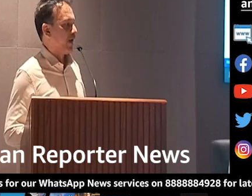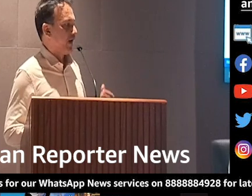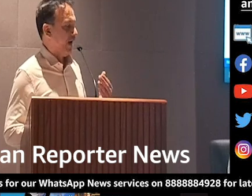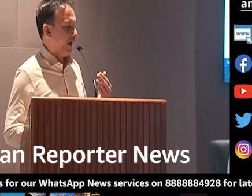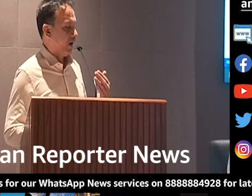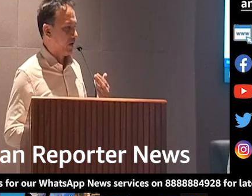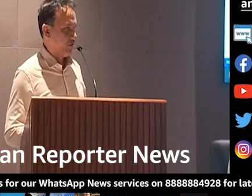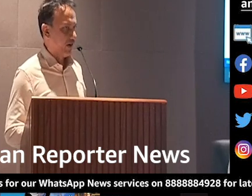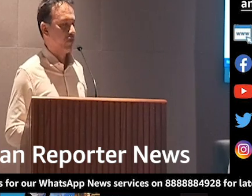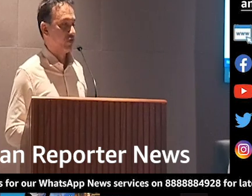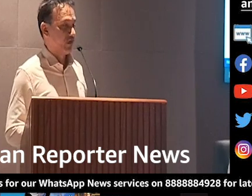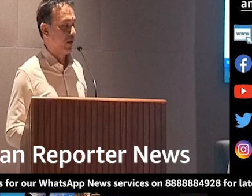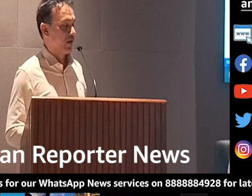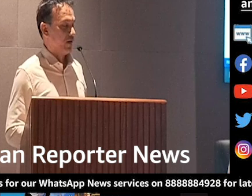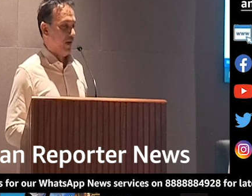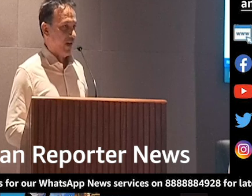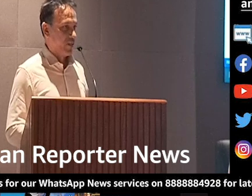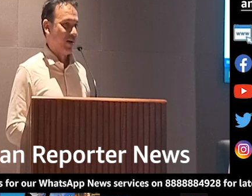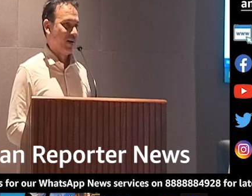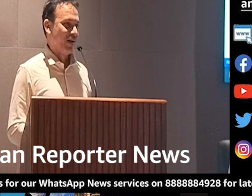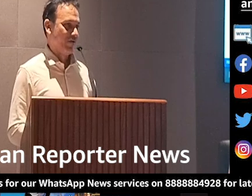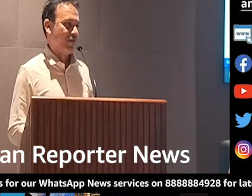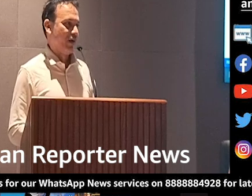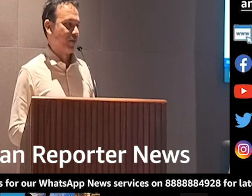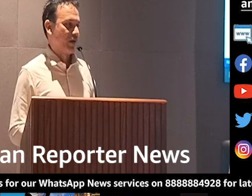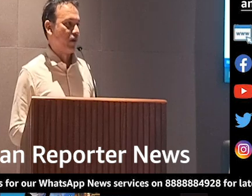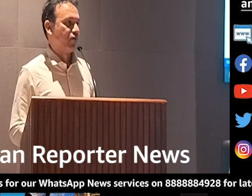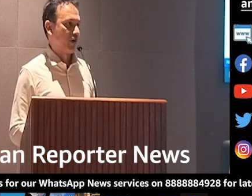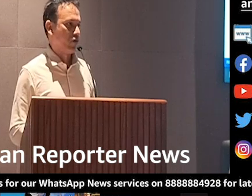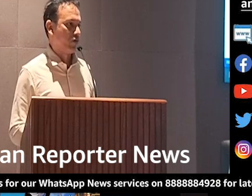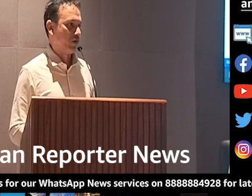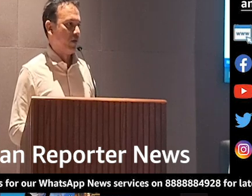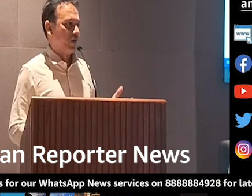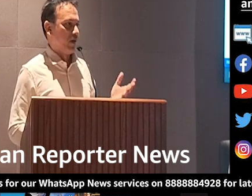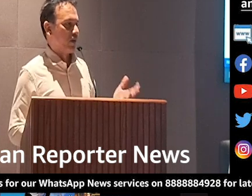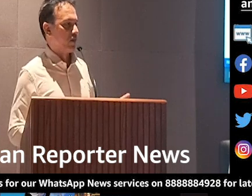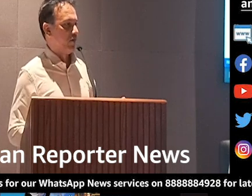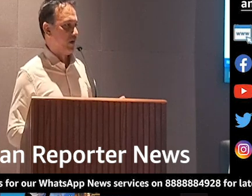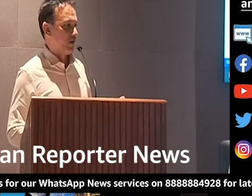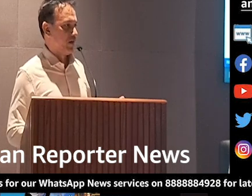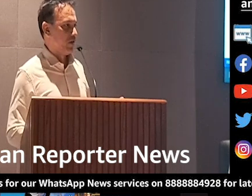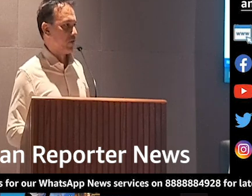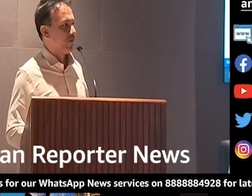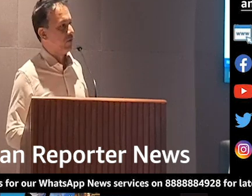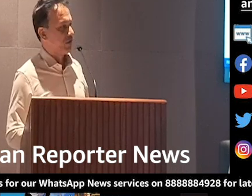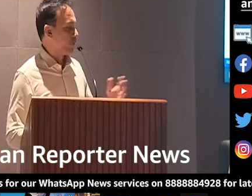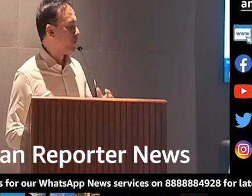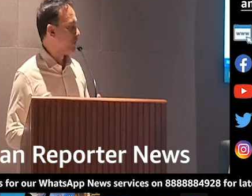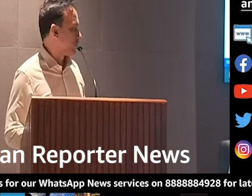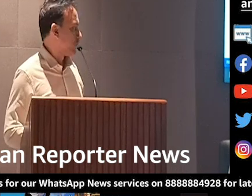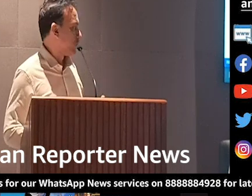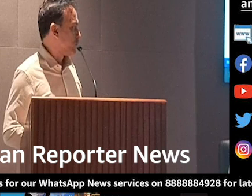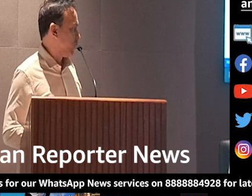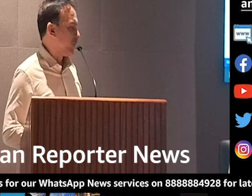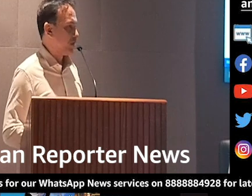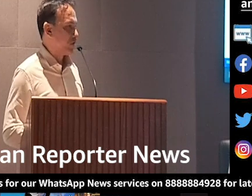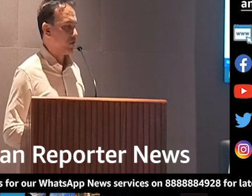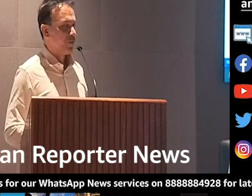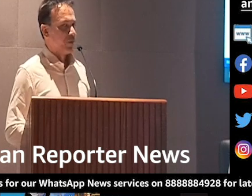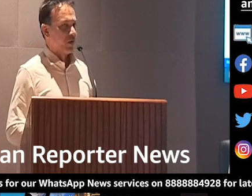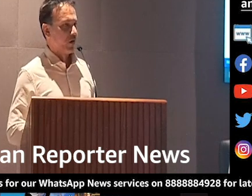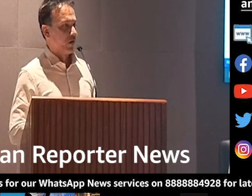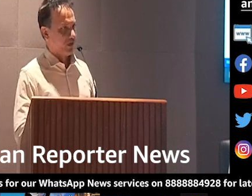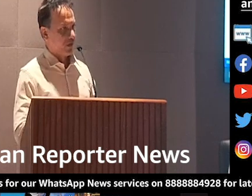registered. Another 5,000 are expecting. We are expecting another 5,000. Last year we had 3,000, and we have jumped from 3,000 to almost